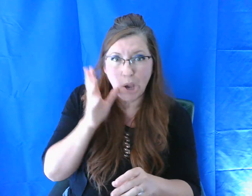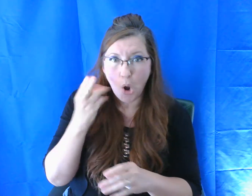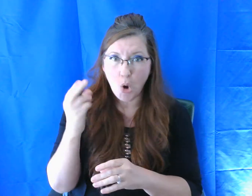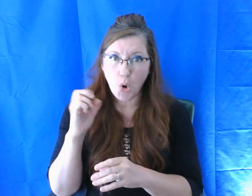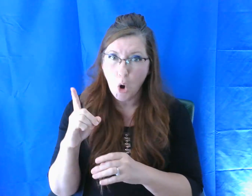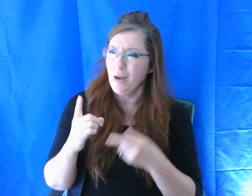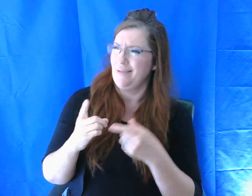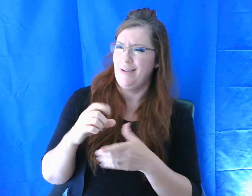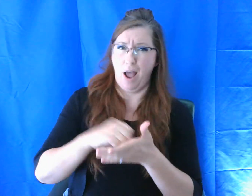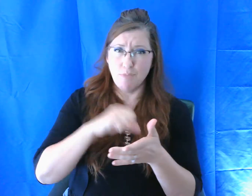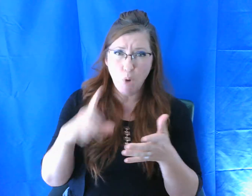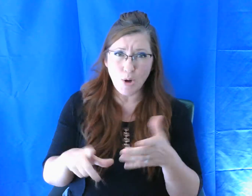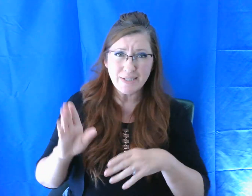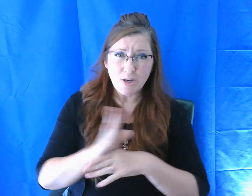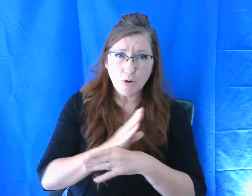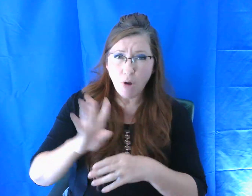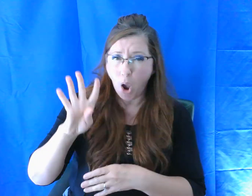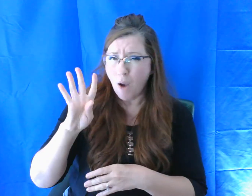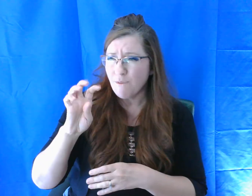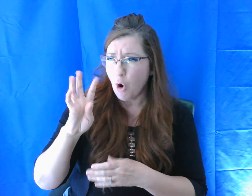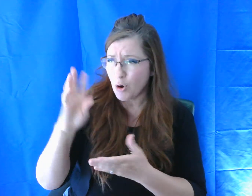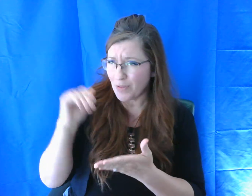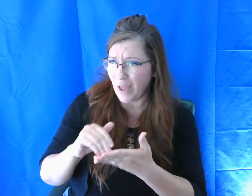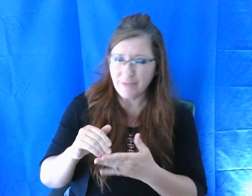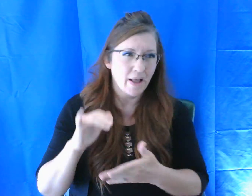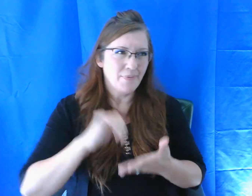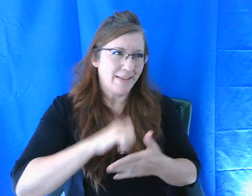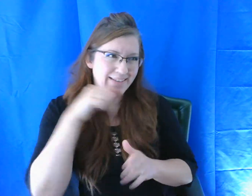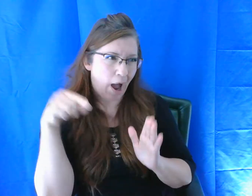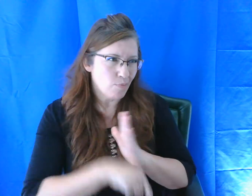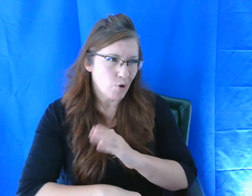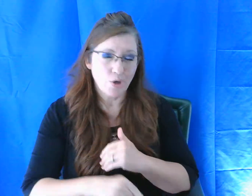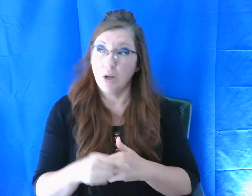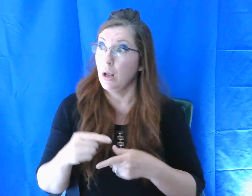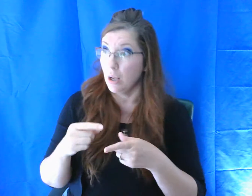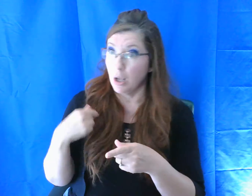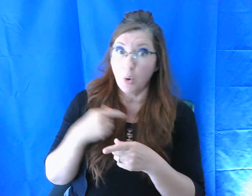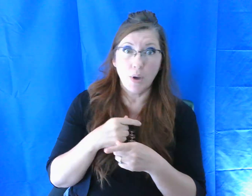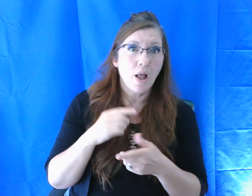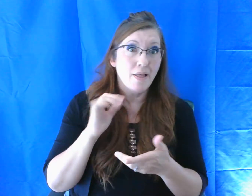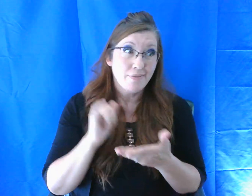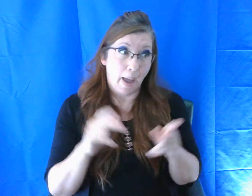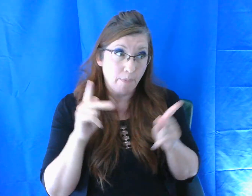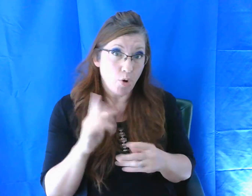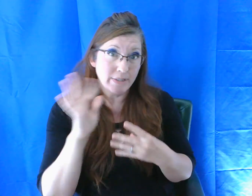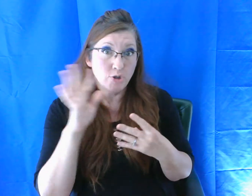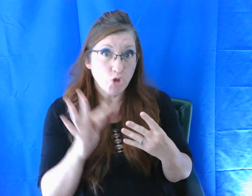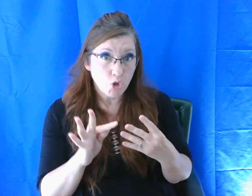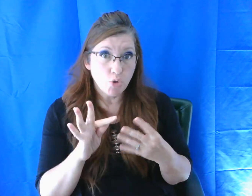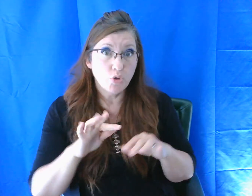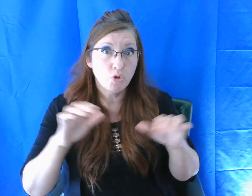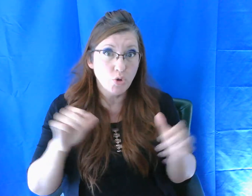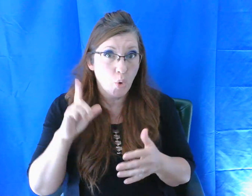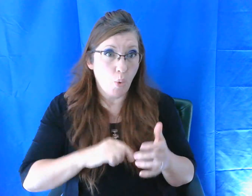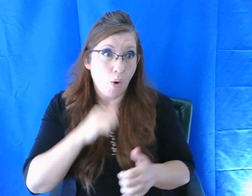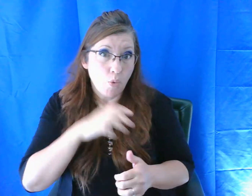400,000 guys. That's 400,000. That's not murder. What if we prevent someone to do what she wants with her body? Do you think that